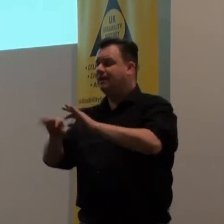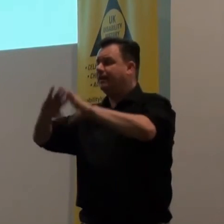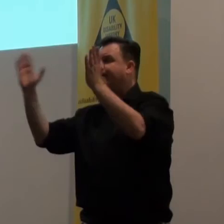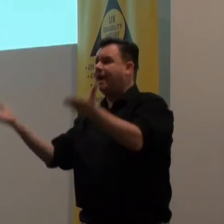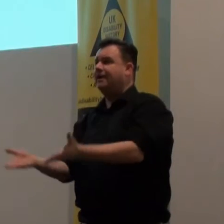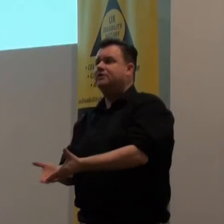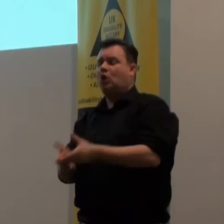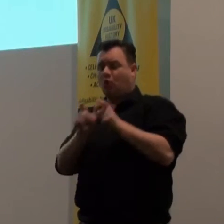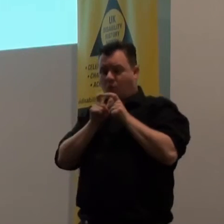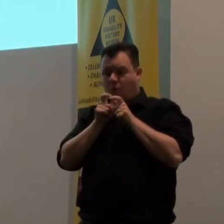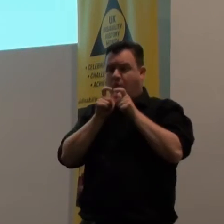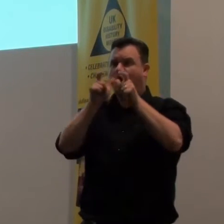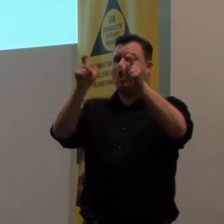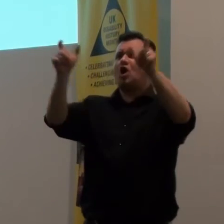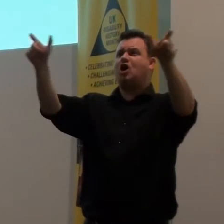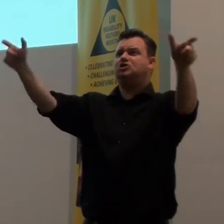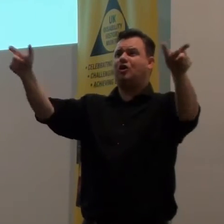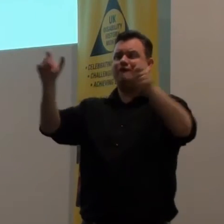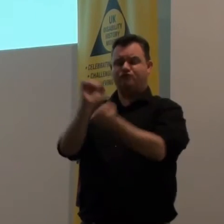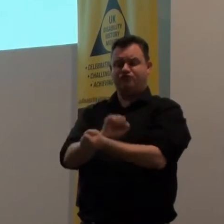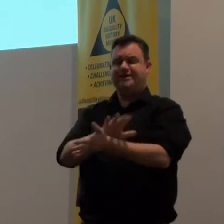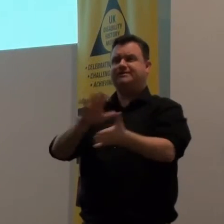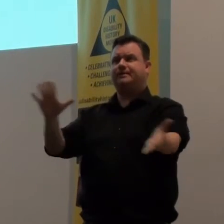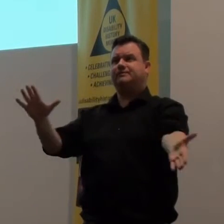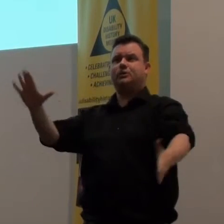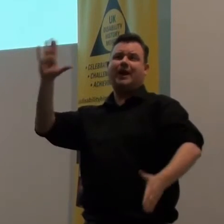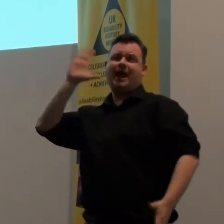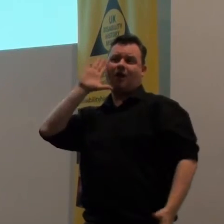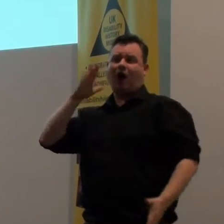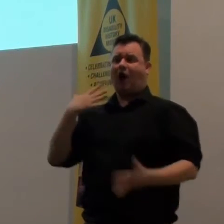freedom to heal our ailing world.